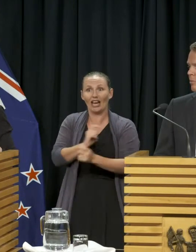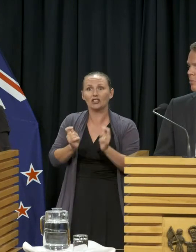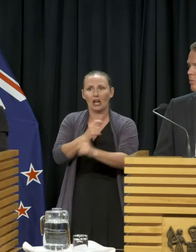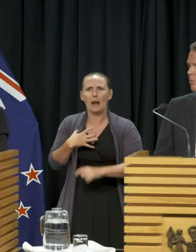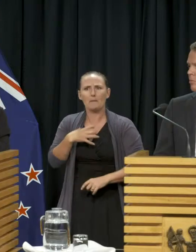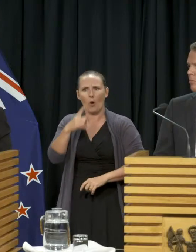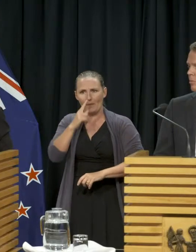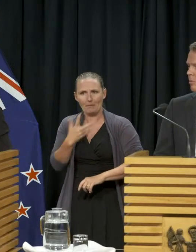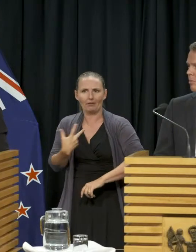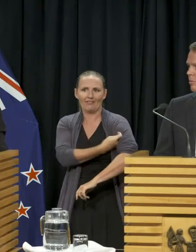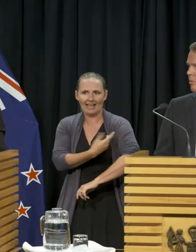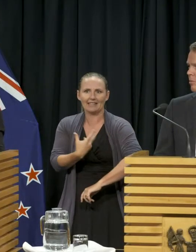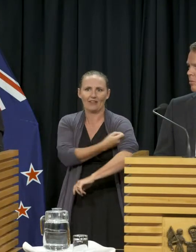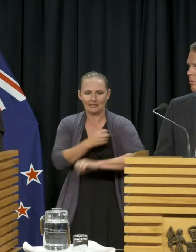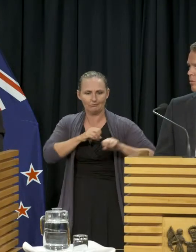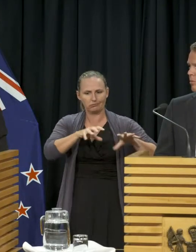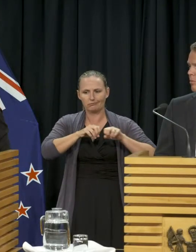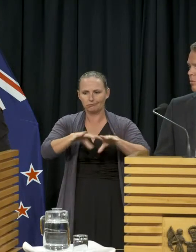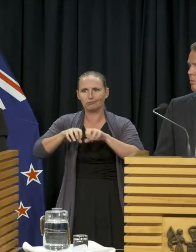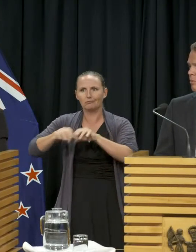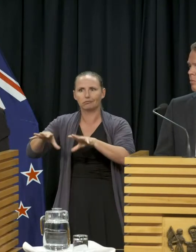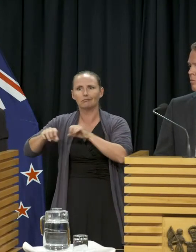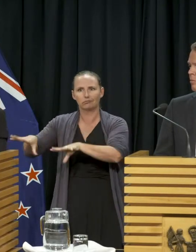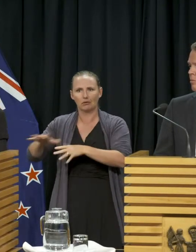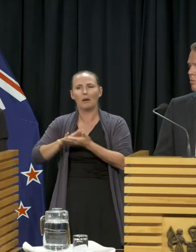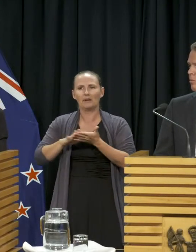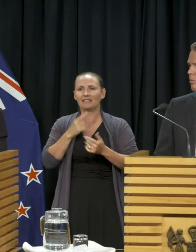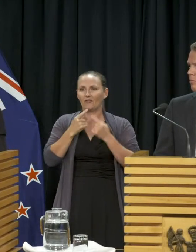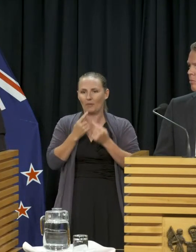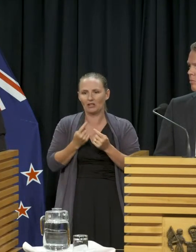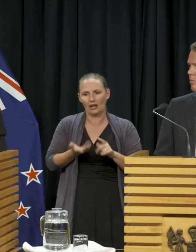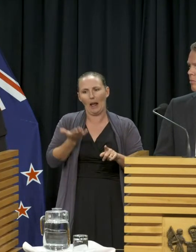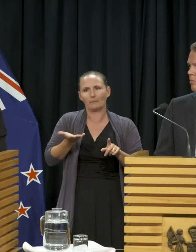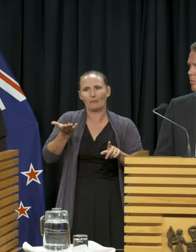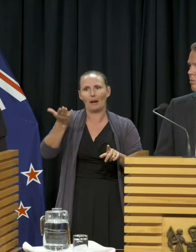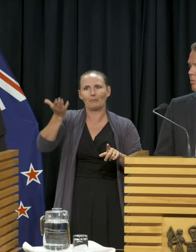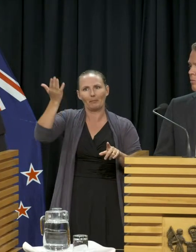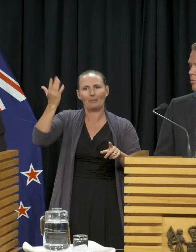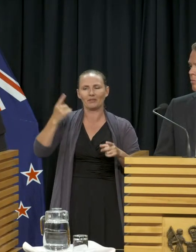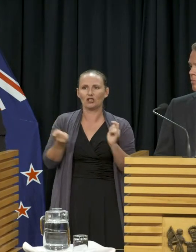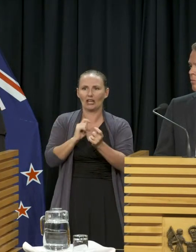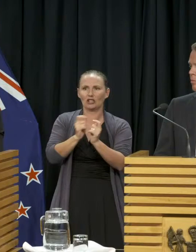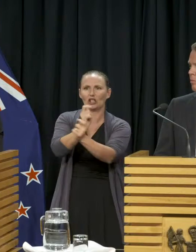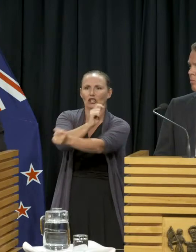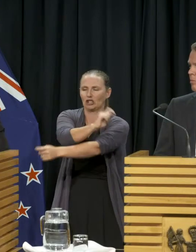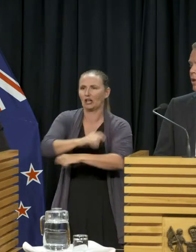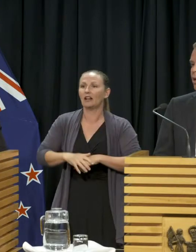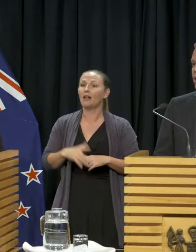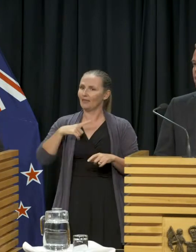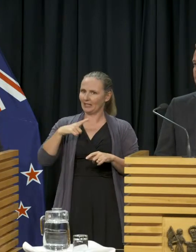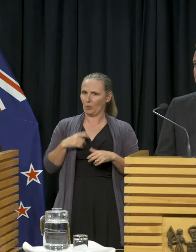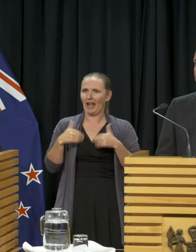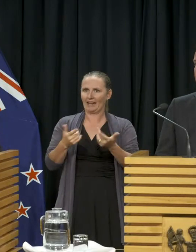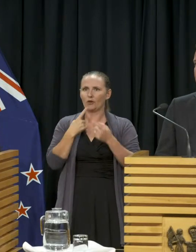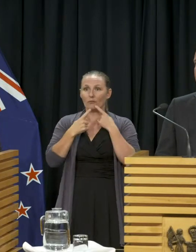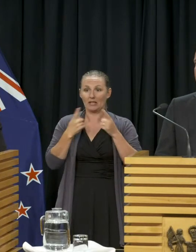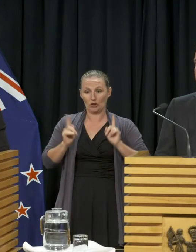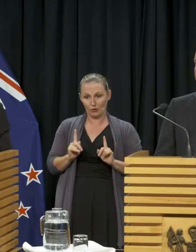having to make sure that we're updating and have the most accurate picture possible, which is why we're providing information today, and we'll do so again on